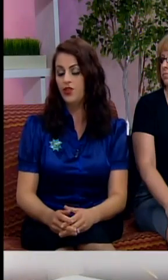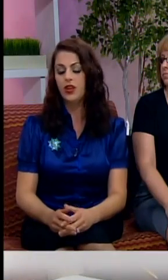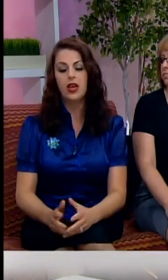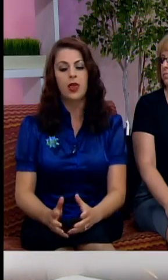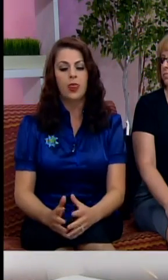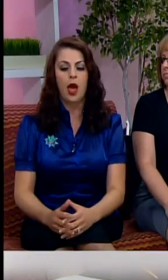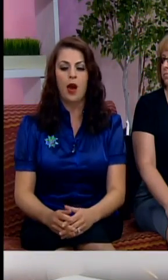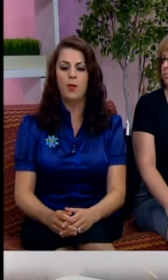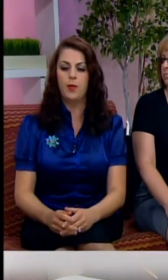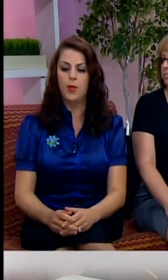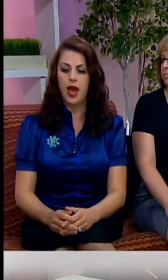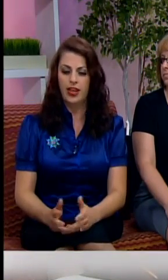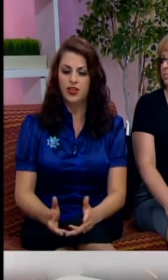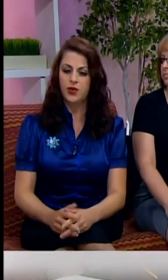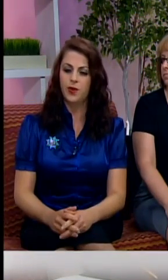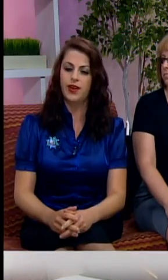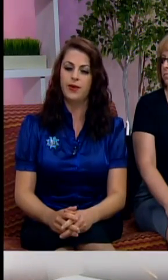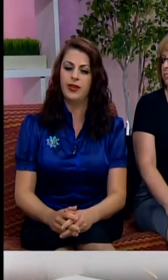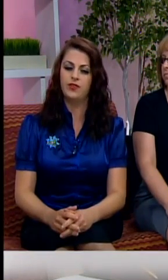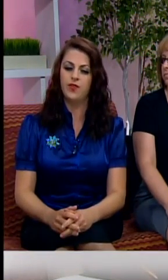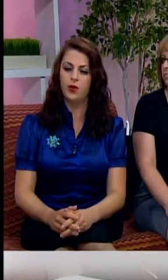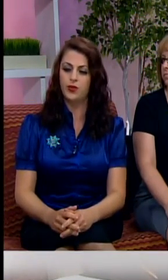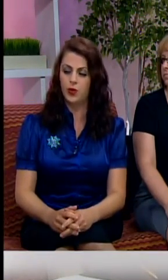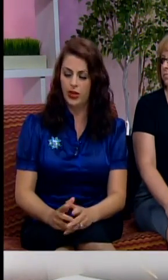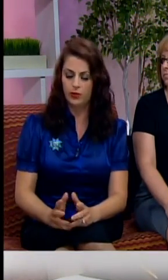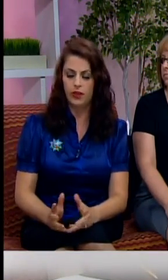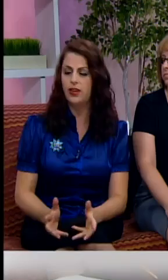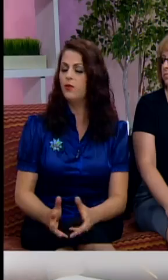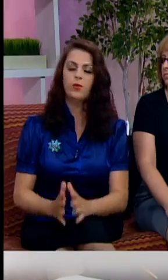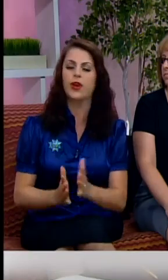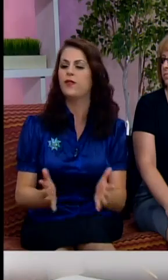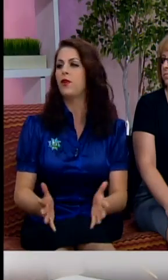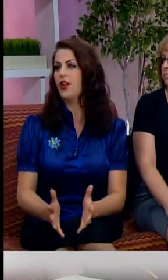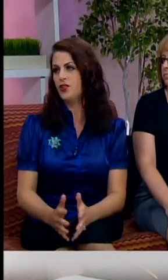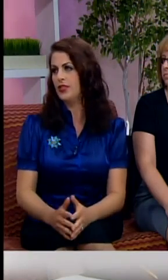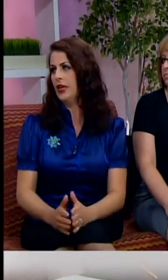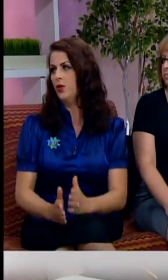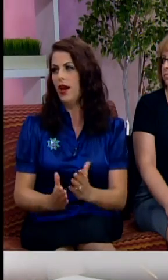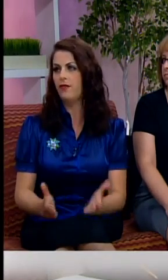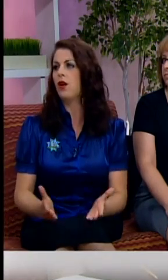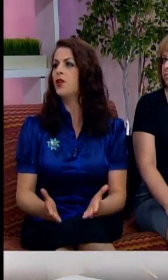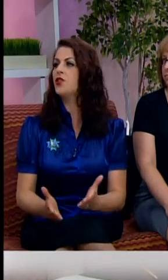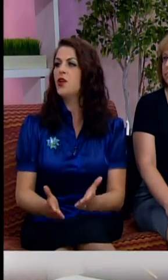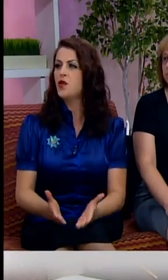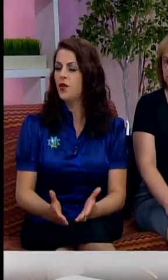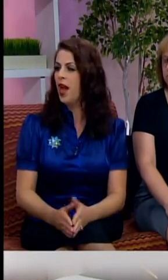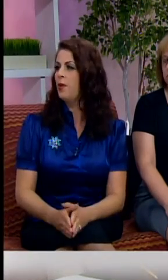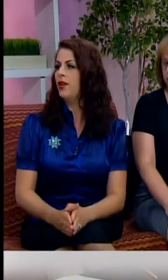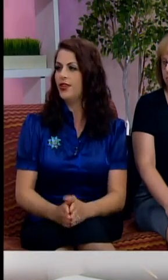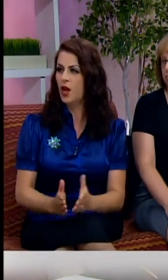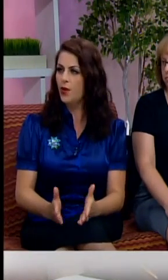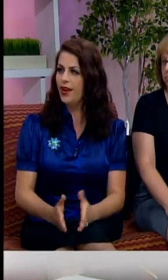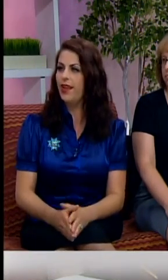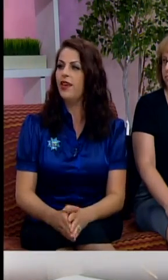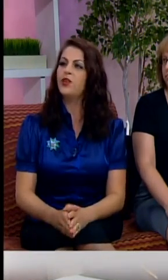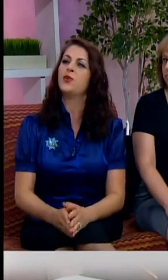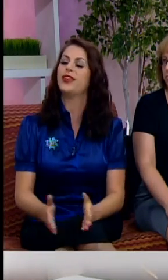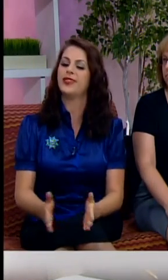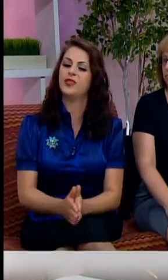English. I generally recommend folks who read voraciously, who have large vocabularies already in English, because then it's